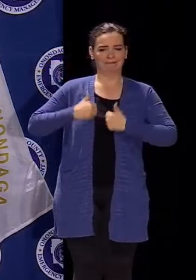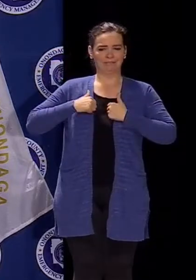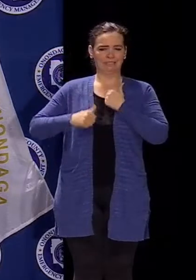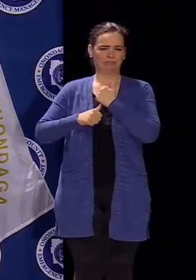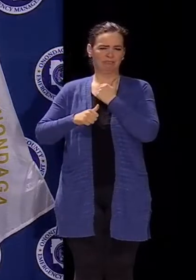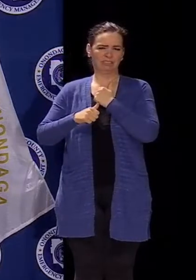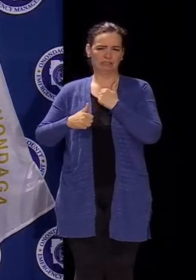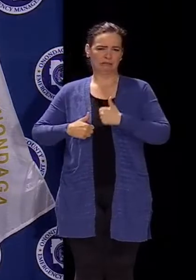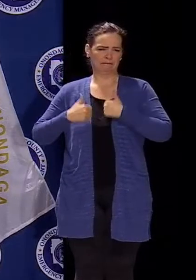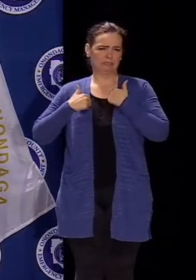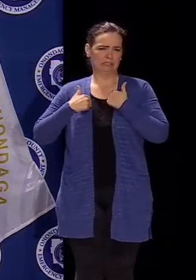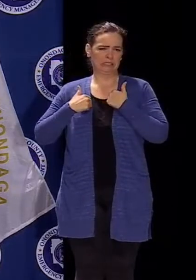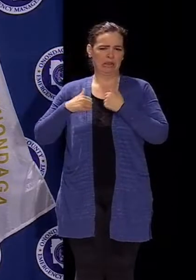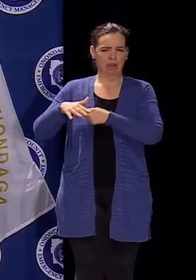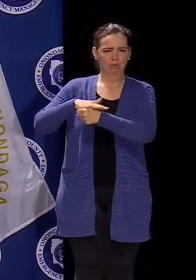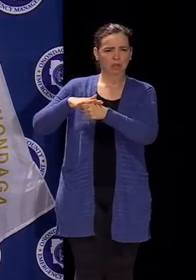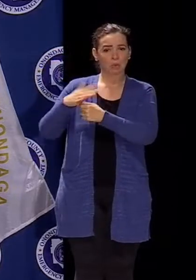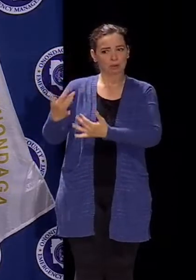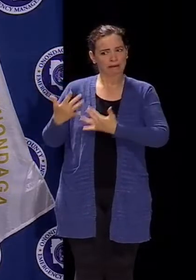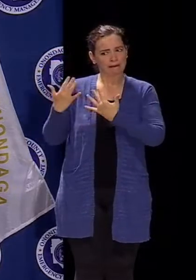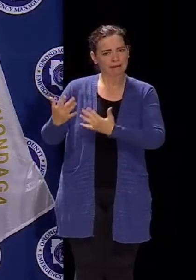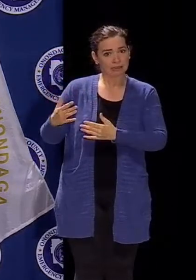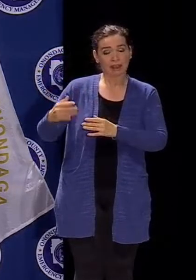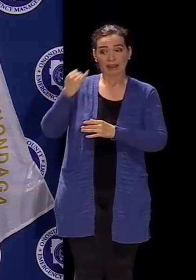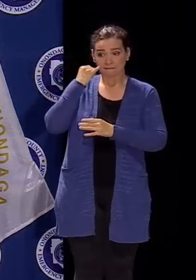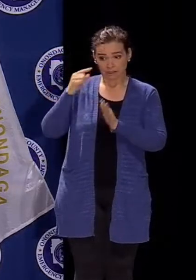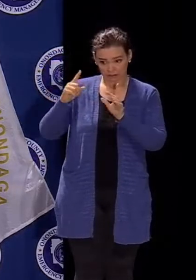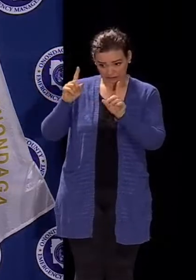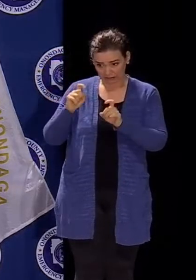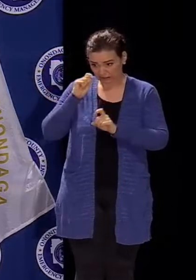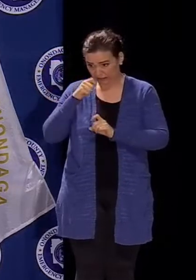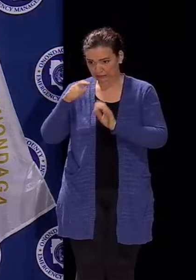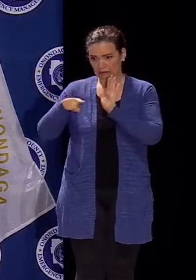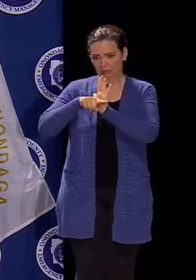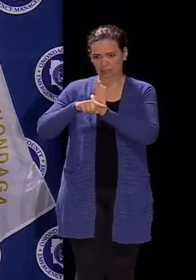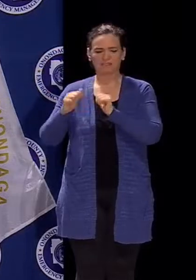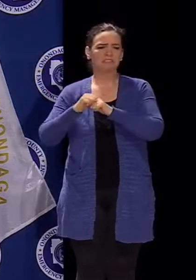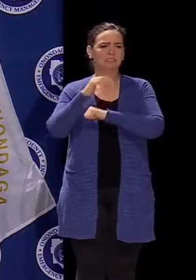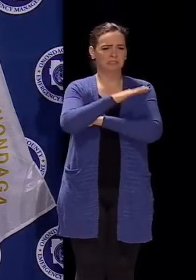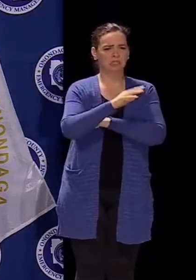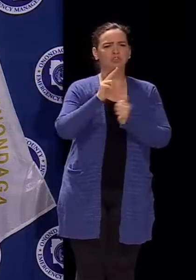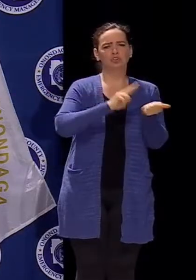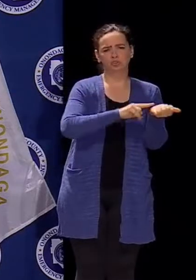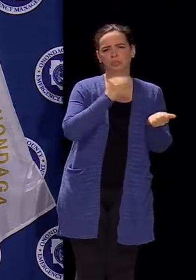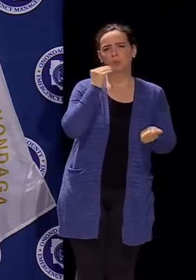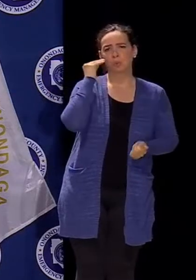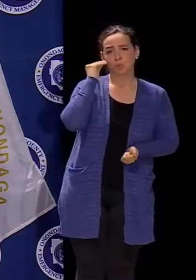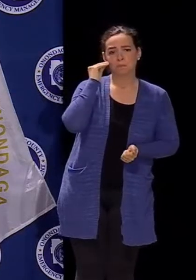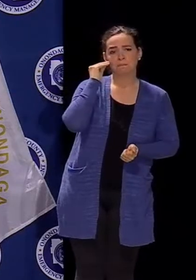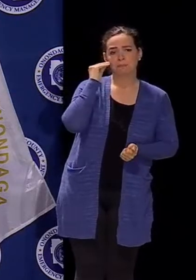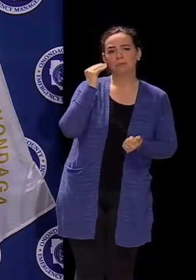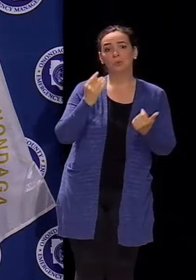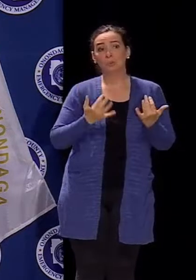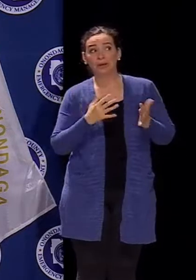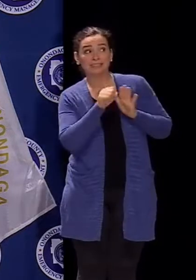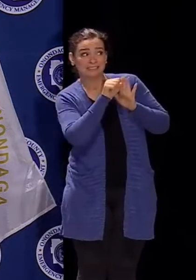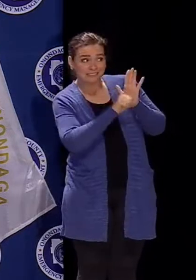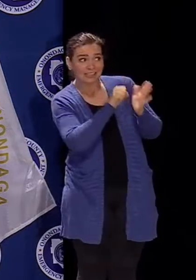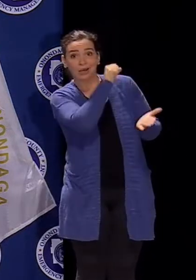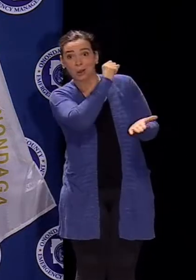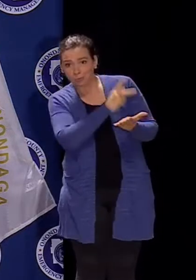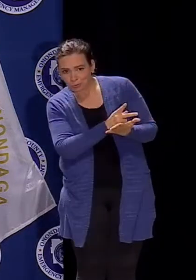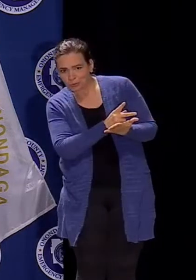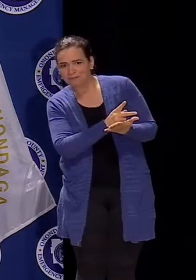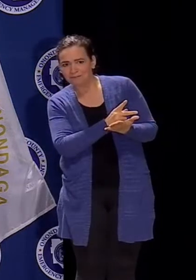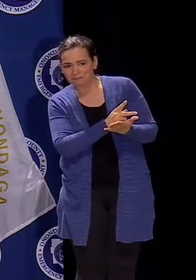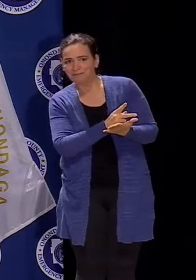transition and wait to test negative, and then they can go to their homes. So we're waiting on the state for approval on that. I think we'll